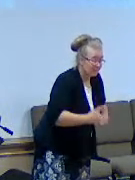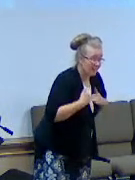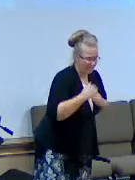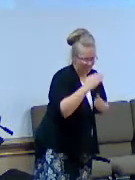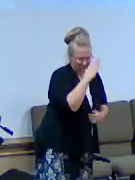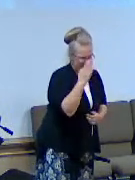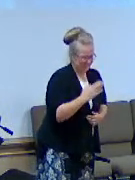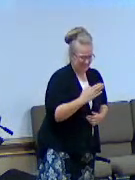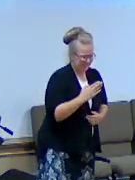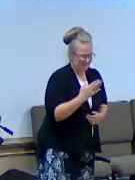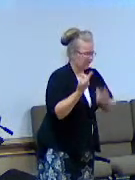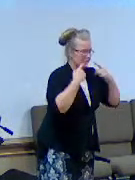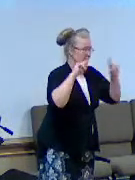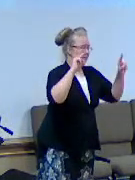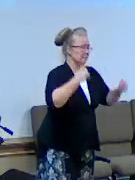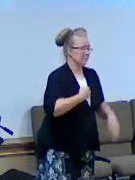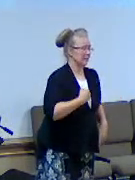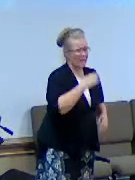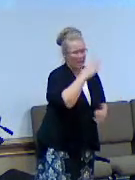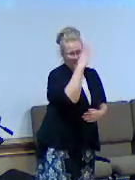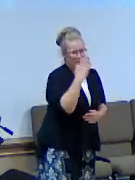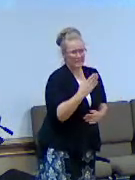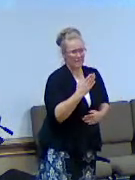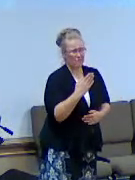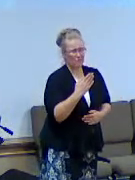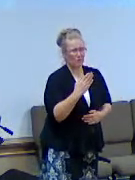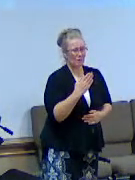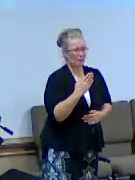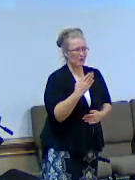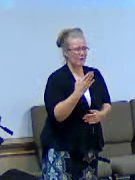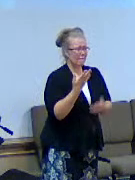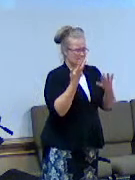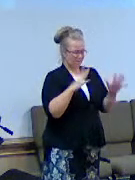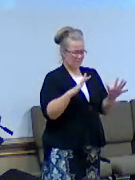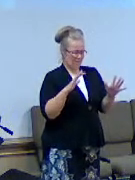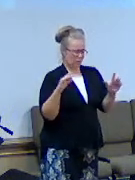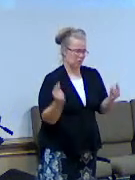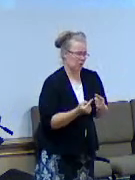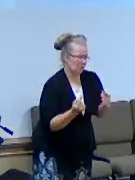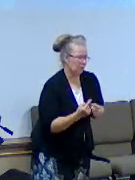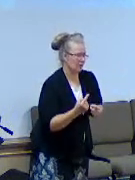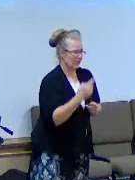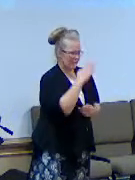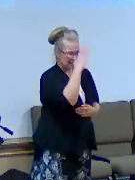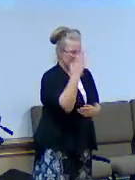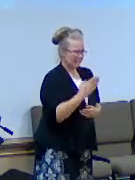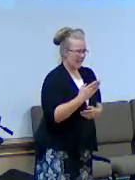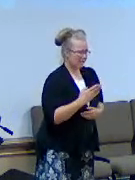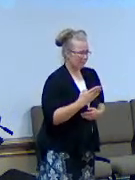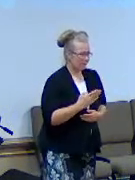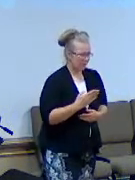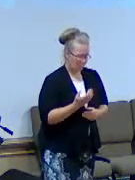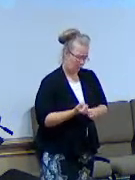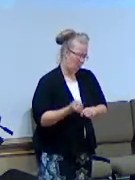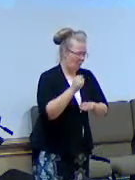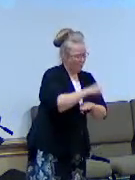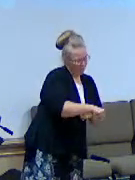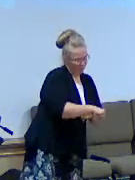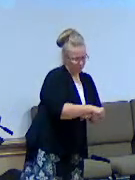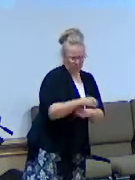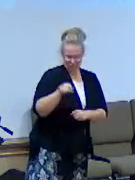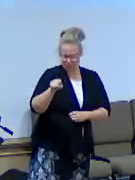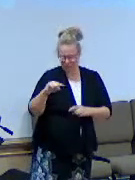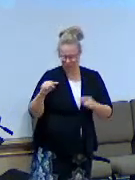this. I'll never get over this hurt. I'll never get over this situation. I'll never get over this. She hurt me.